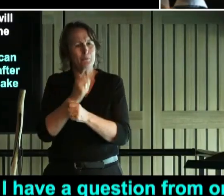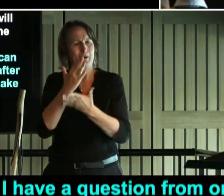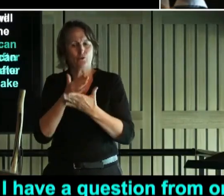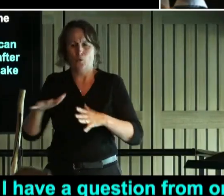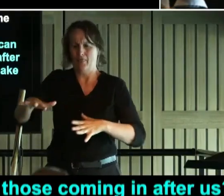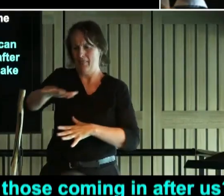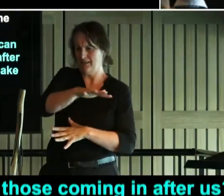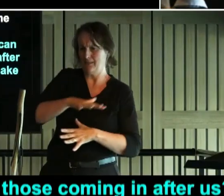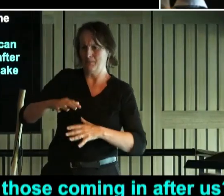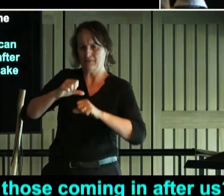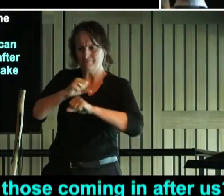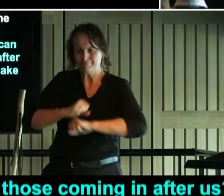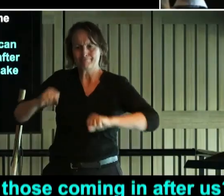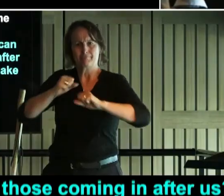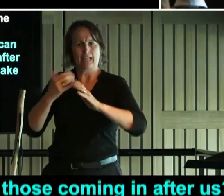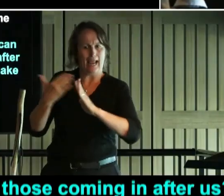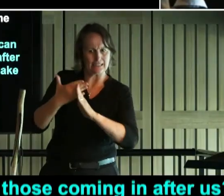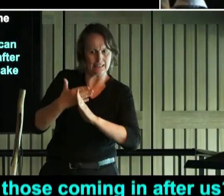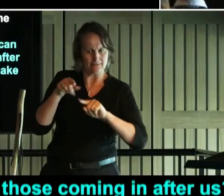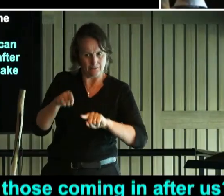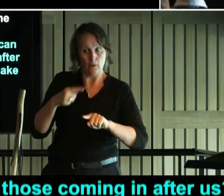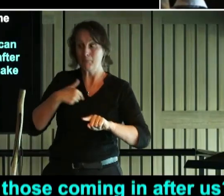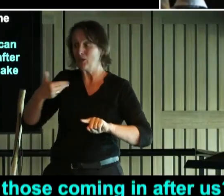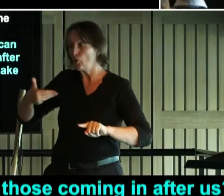accessible once we leave?